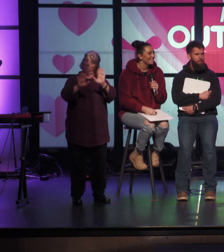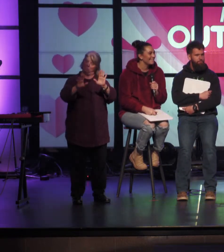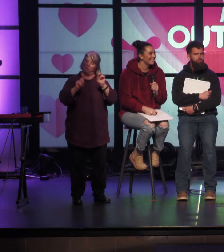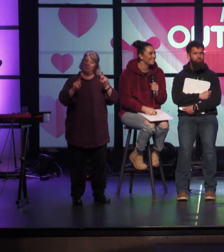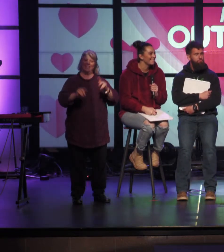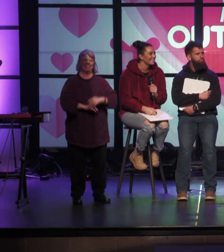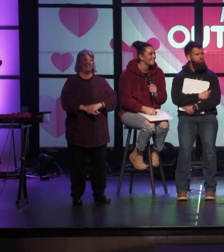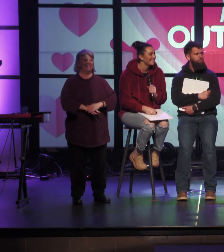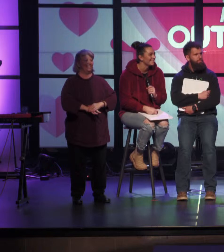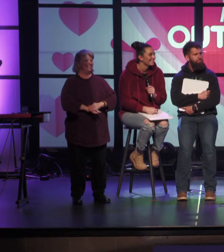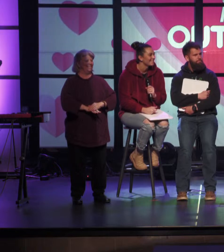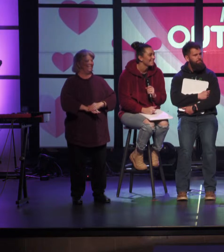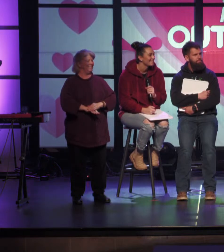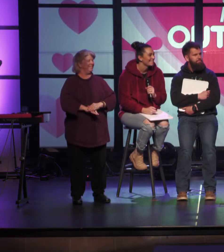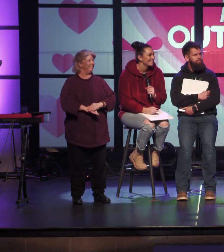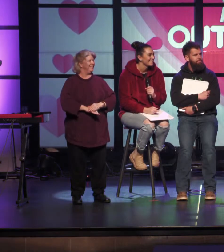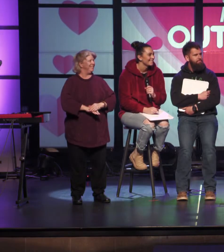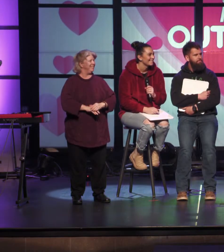okay. And then,